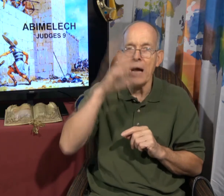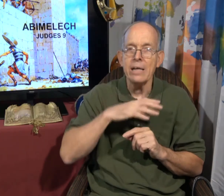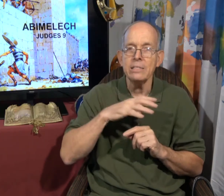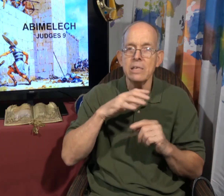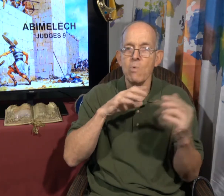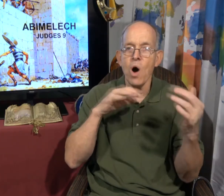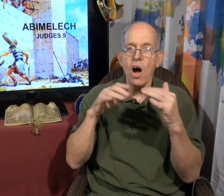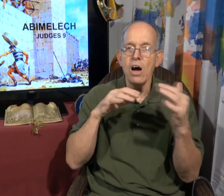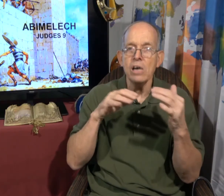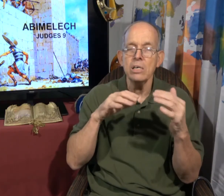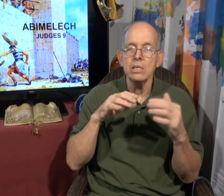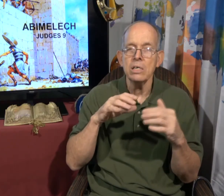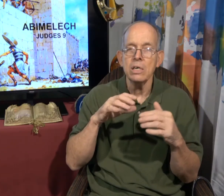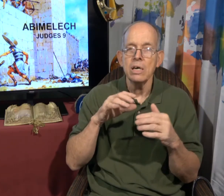No children